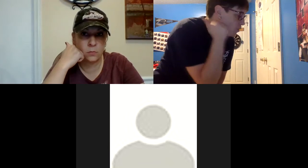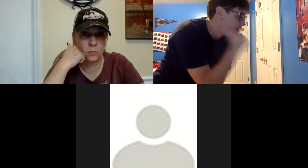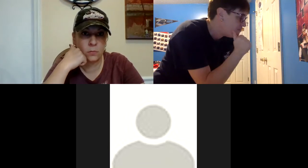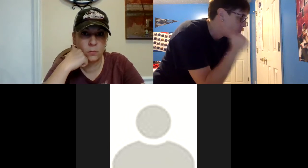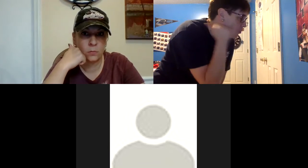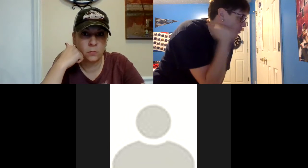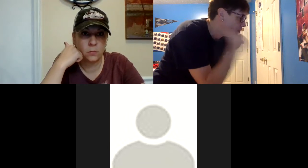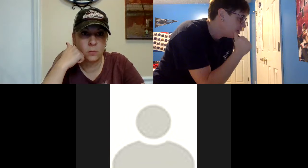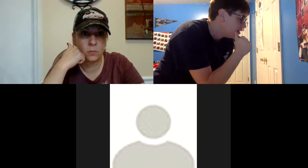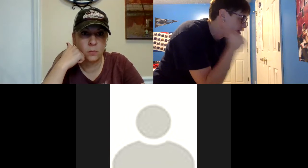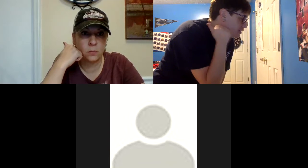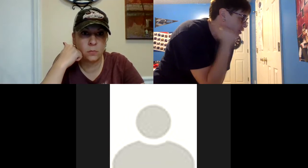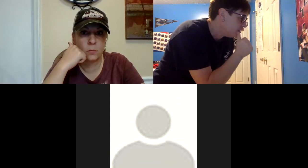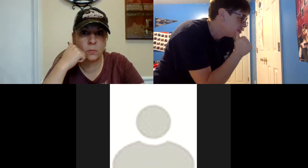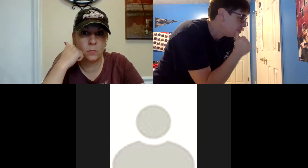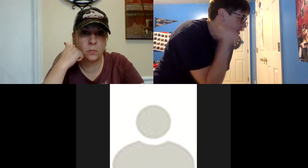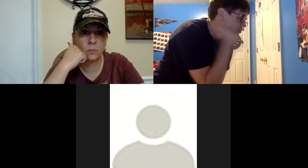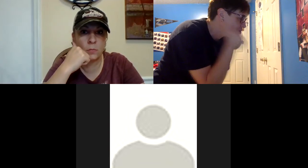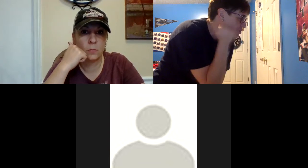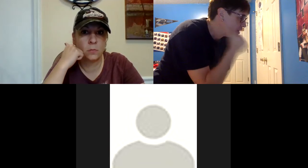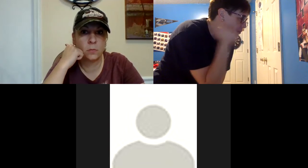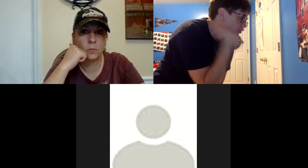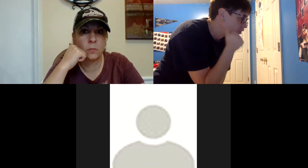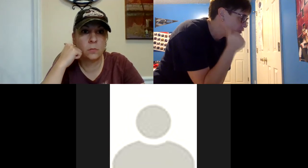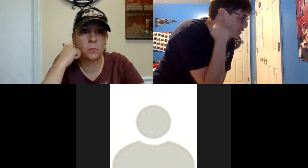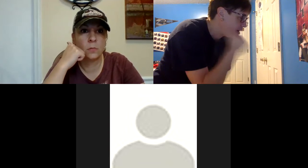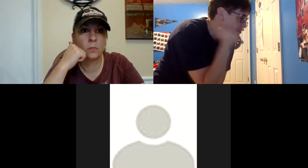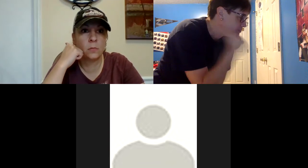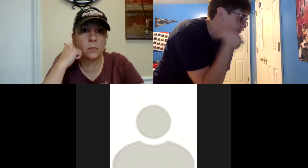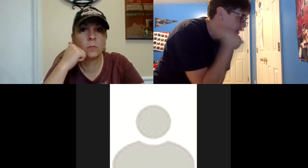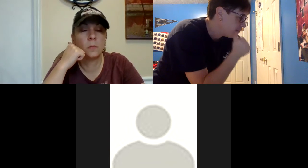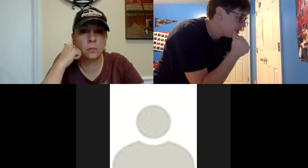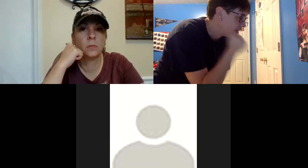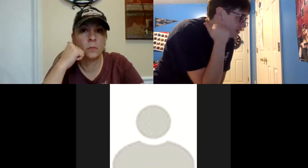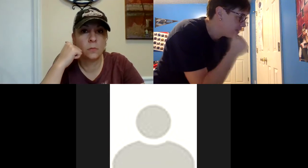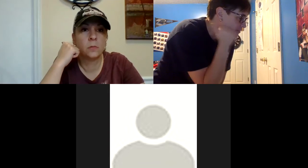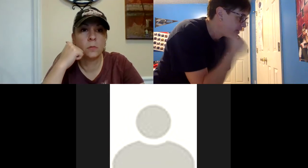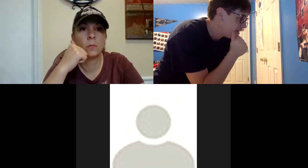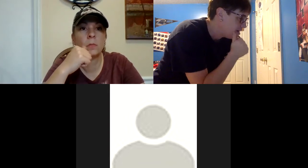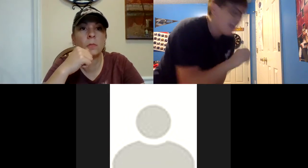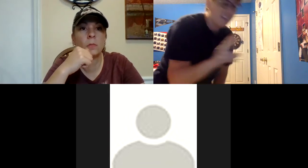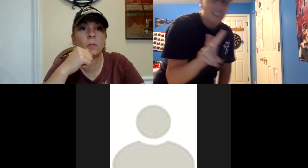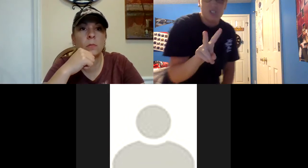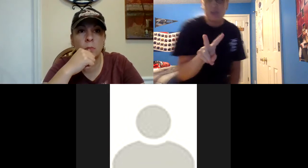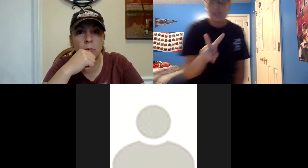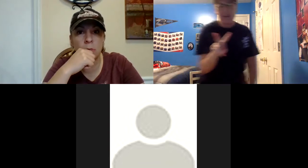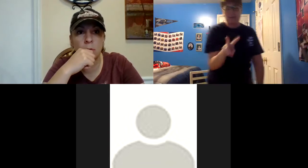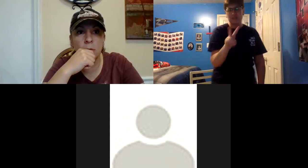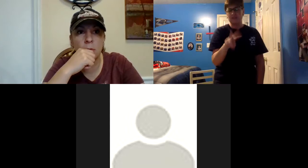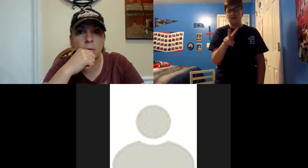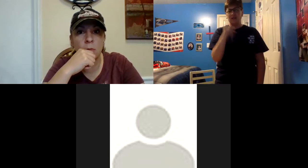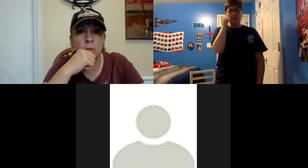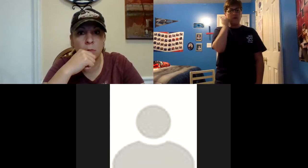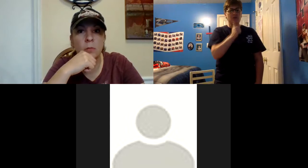just going forward is all it's doing. And you just do it a couple or a few times every day, at least 2